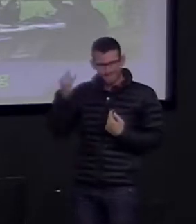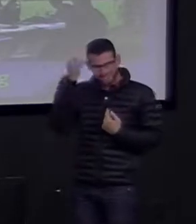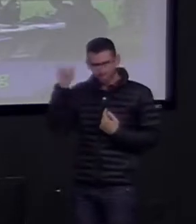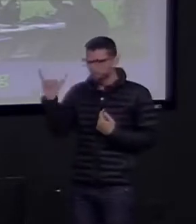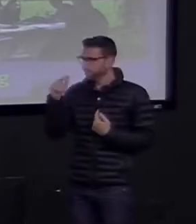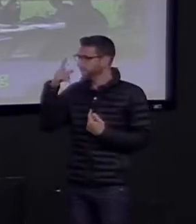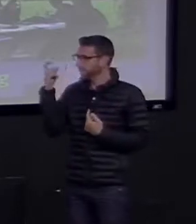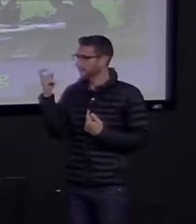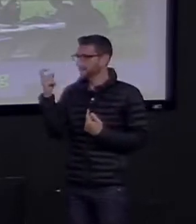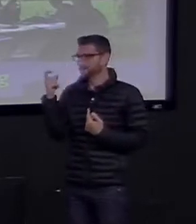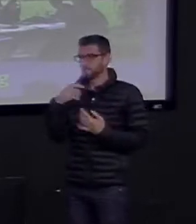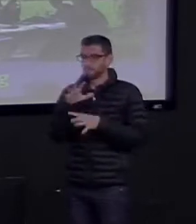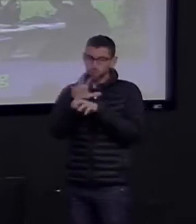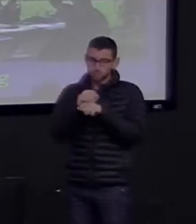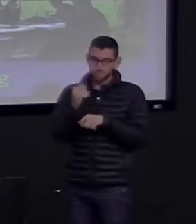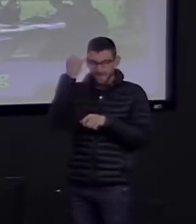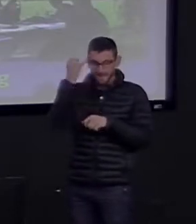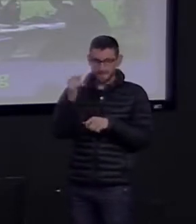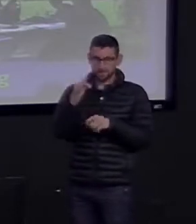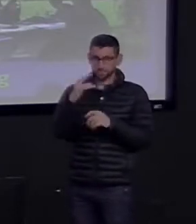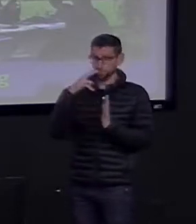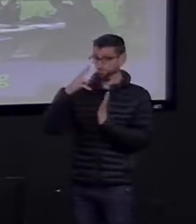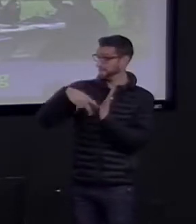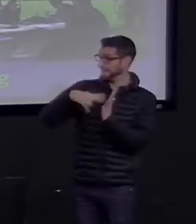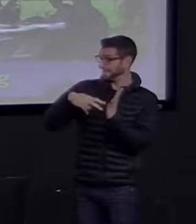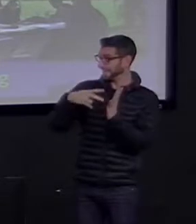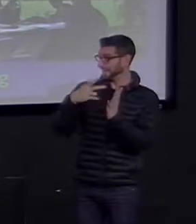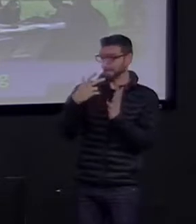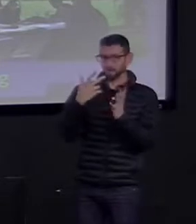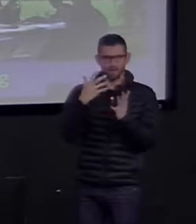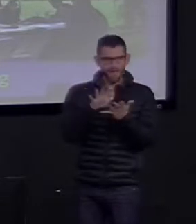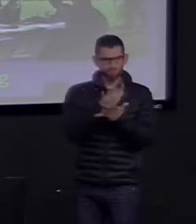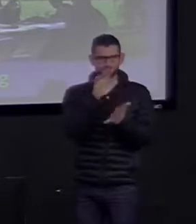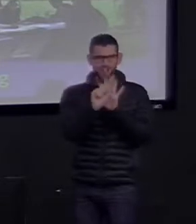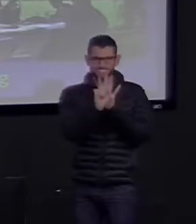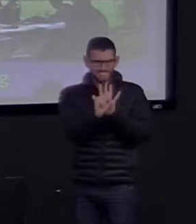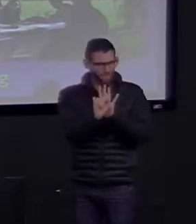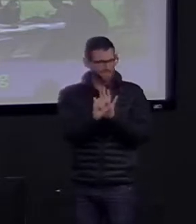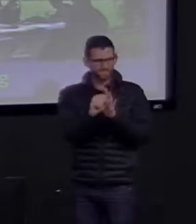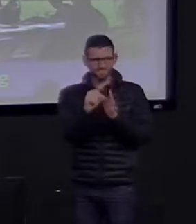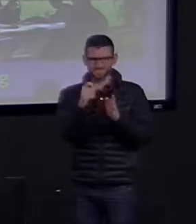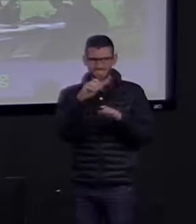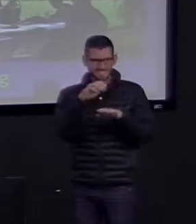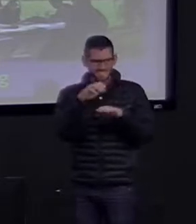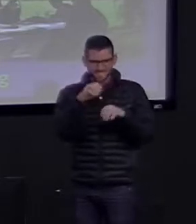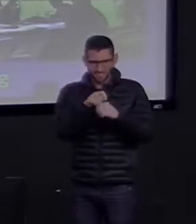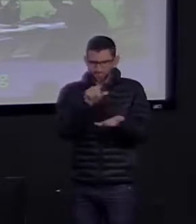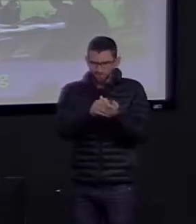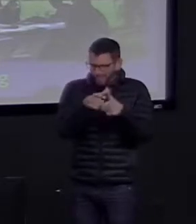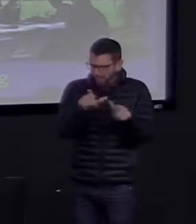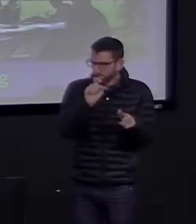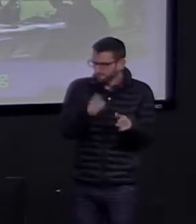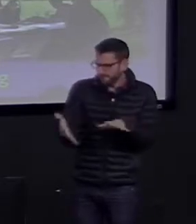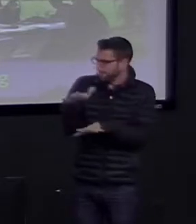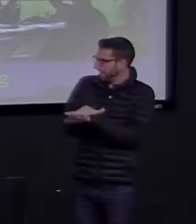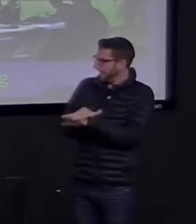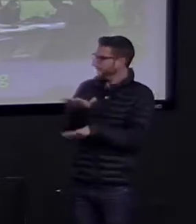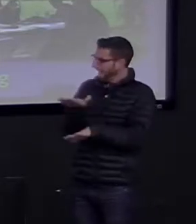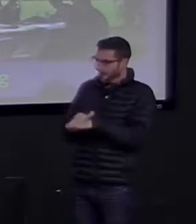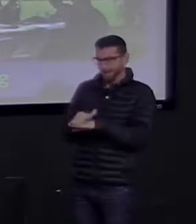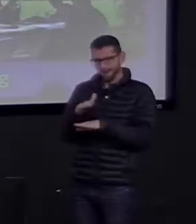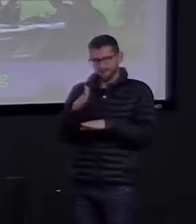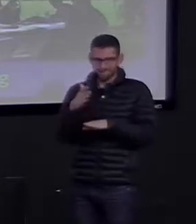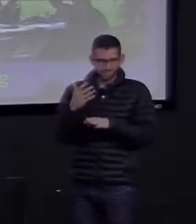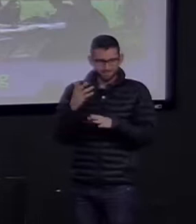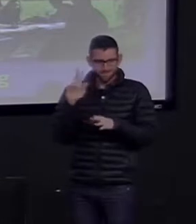thought of as somewhat counterintuitive. Because we're used to this idea of reading, for example, having these abstract symbols in